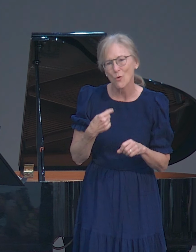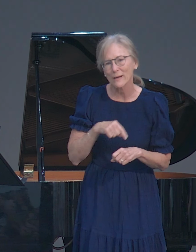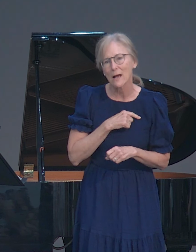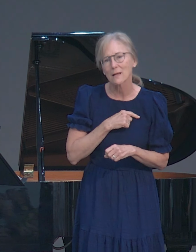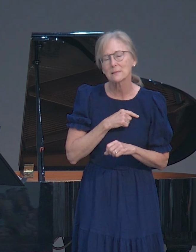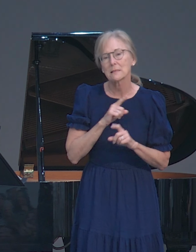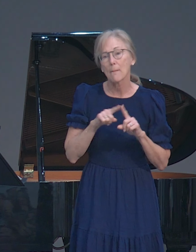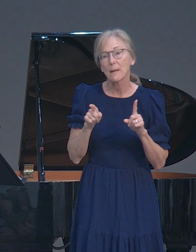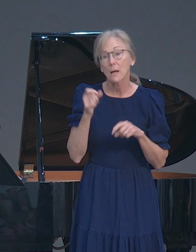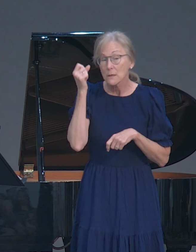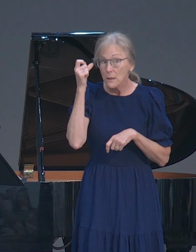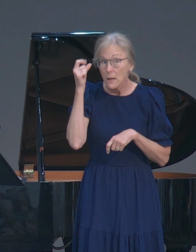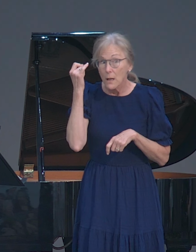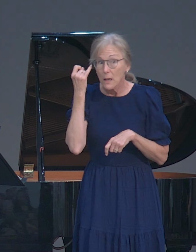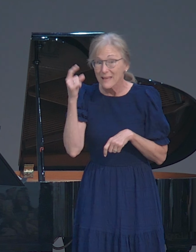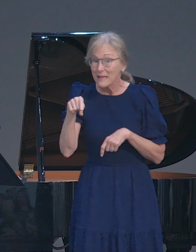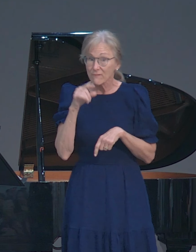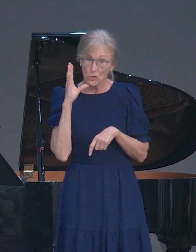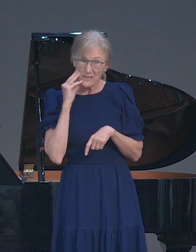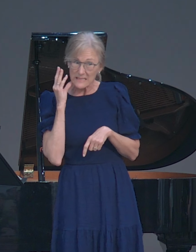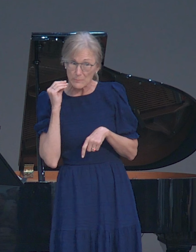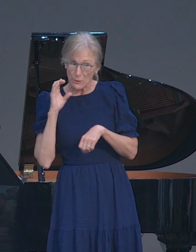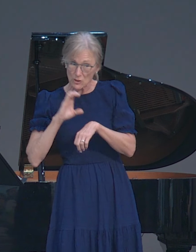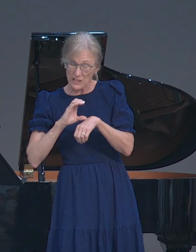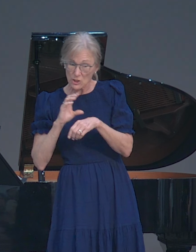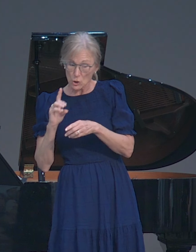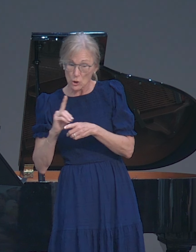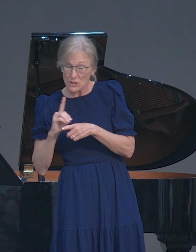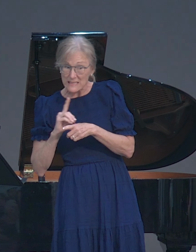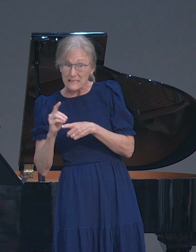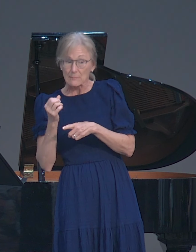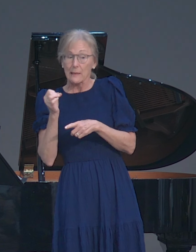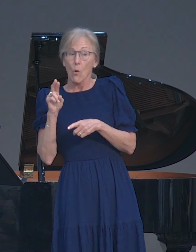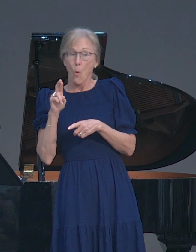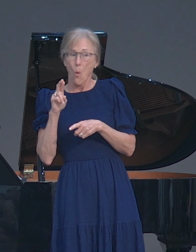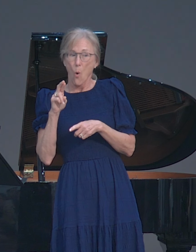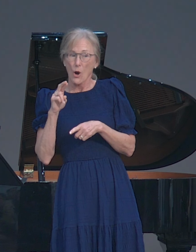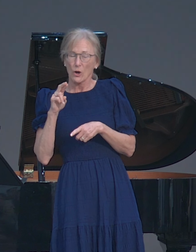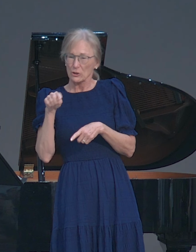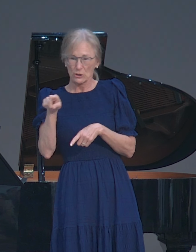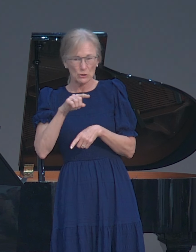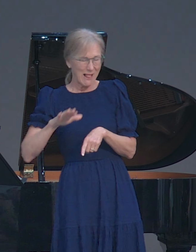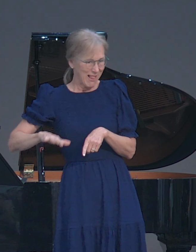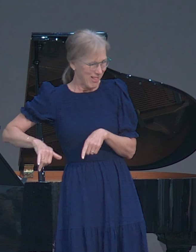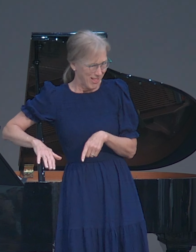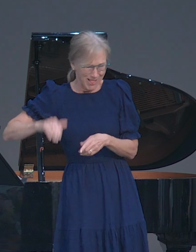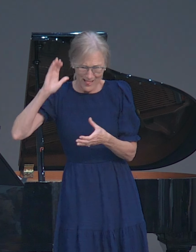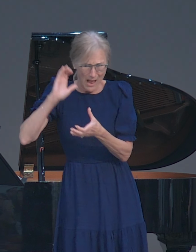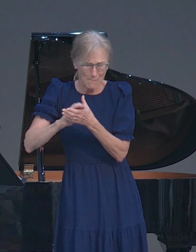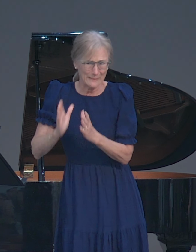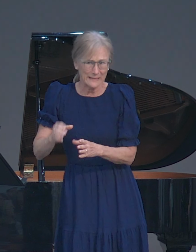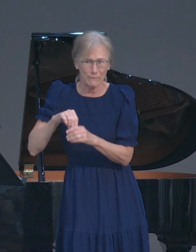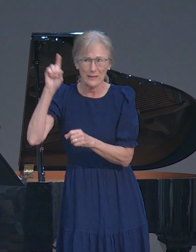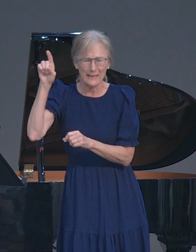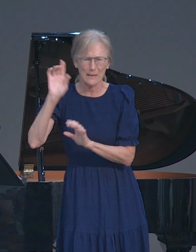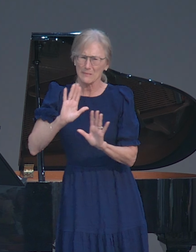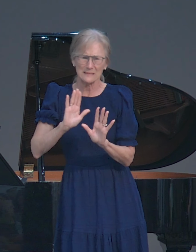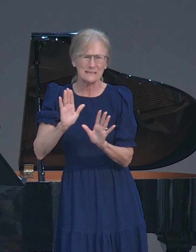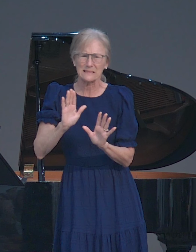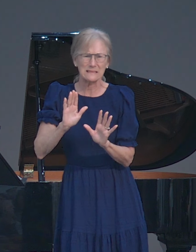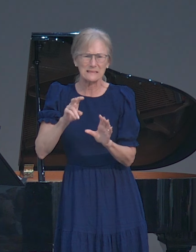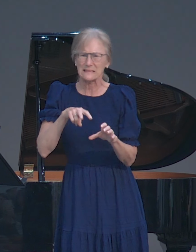under church discipline anywhere, or if you've not placed your faith and trust in Jesus for your salvation, we just ask that you watch